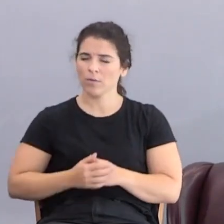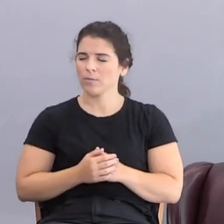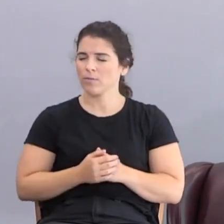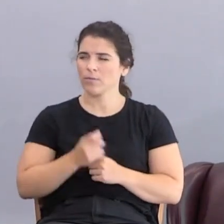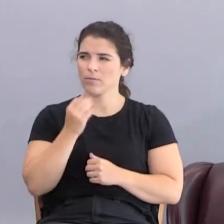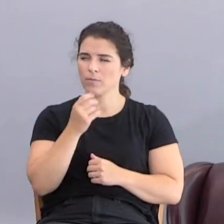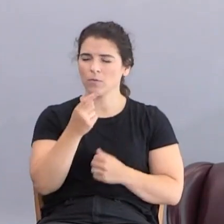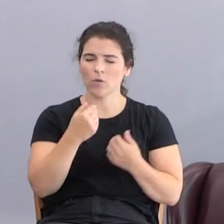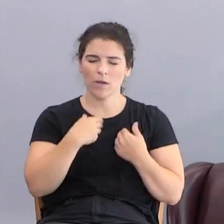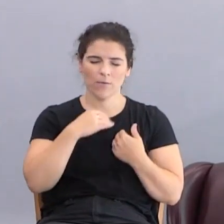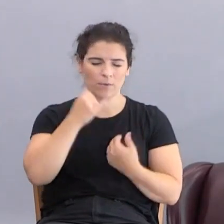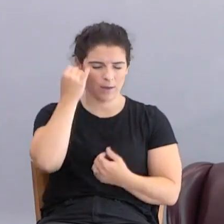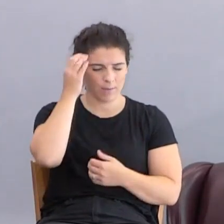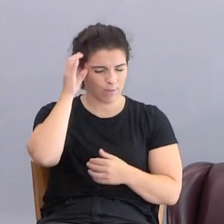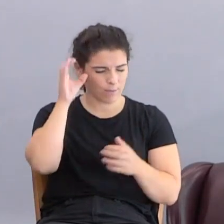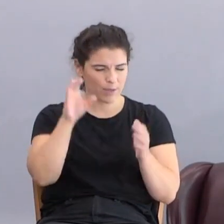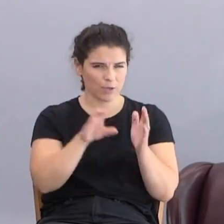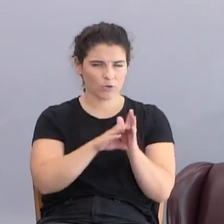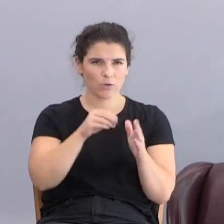If you can get that picture in your mind.